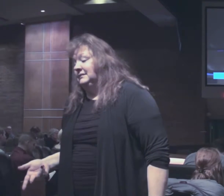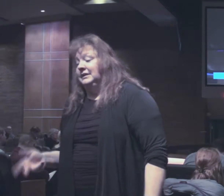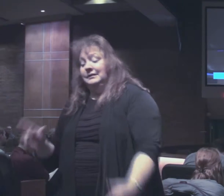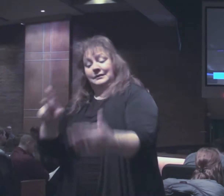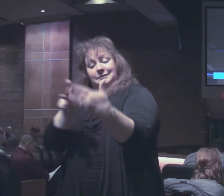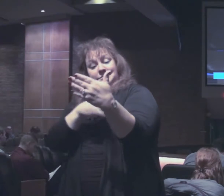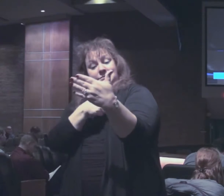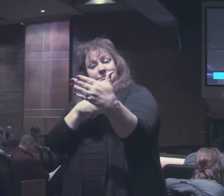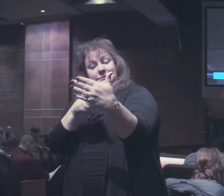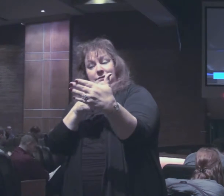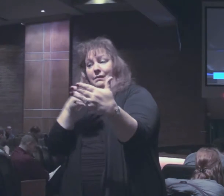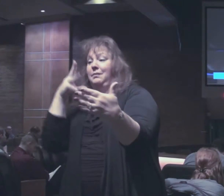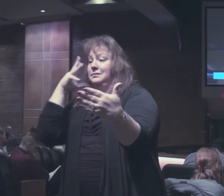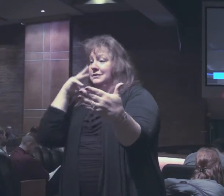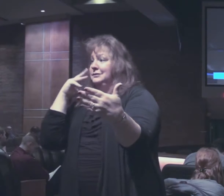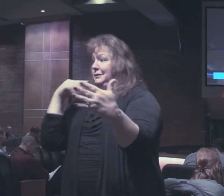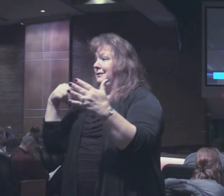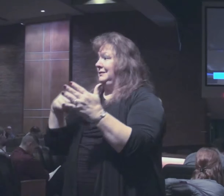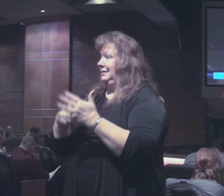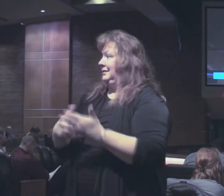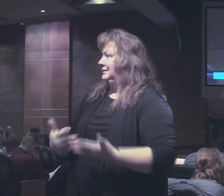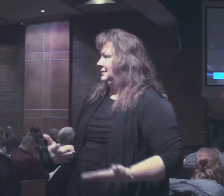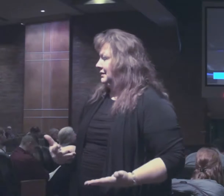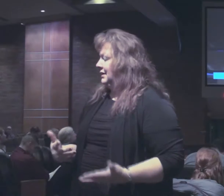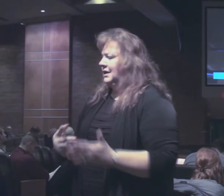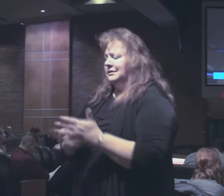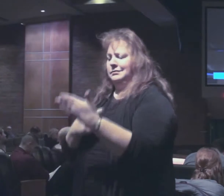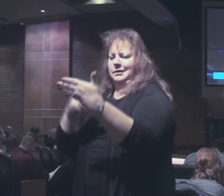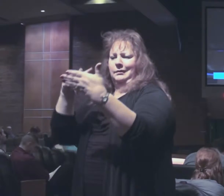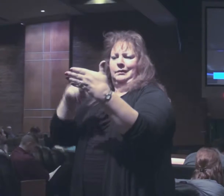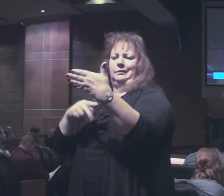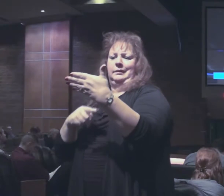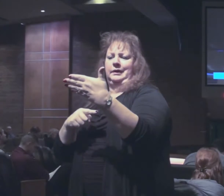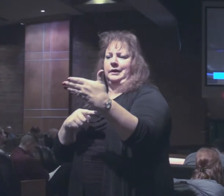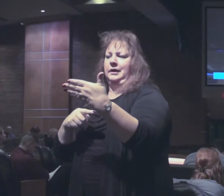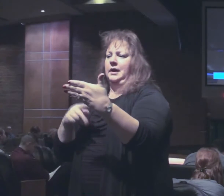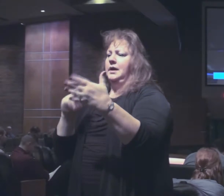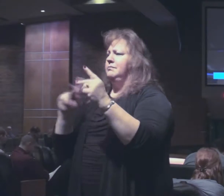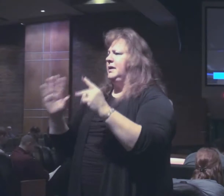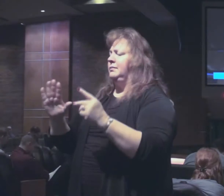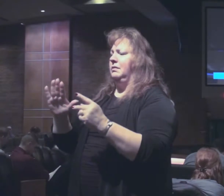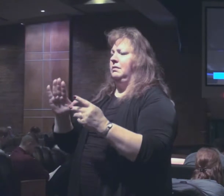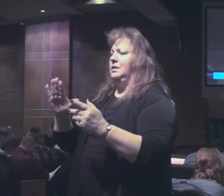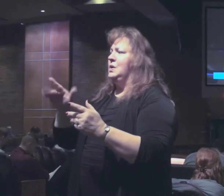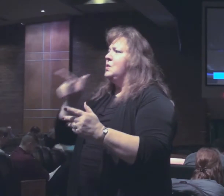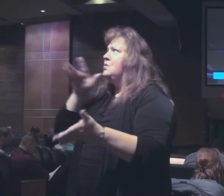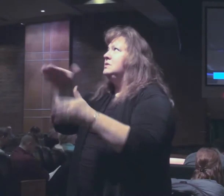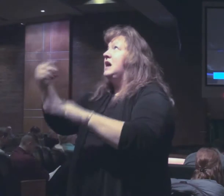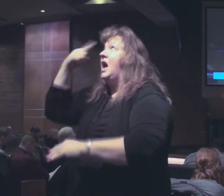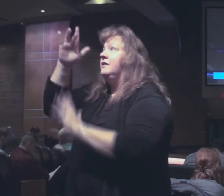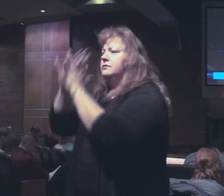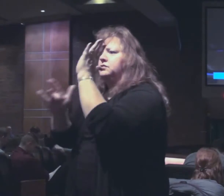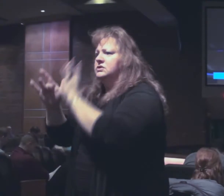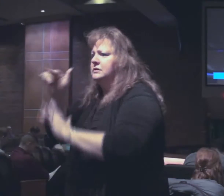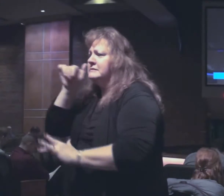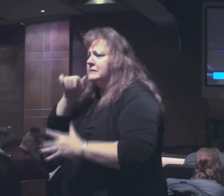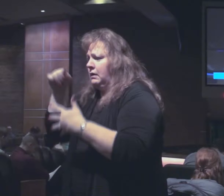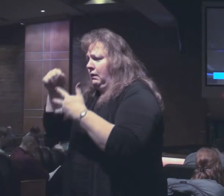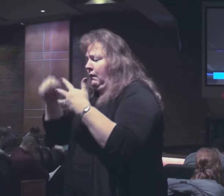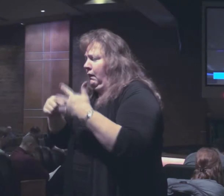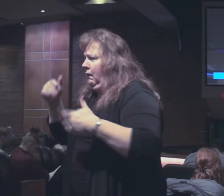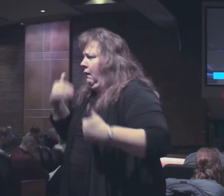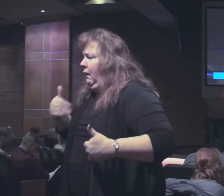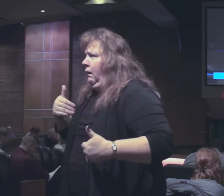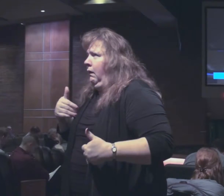is experiencing this. We sometimes read the books of martyrs and see the physical things they suffer.